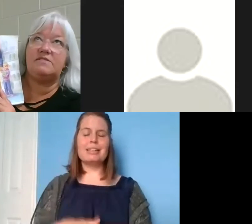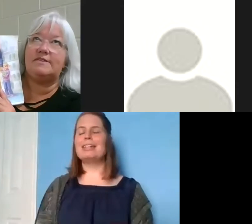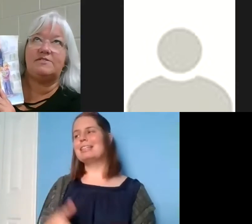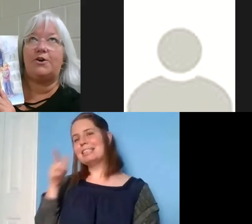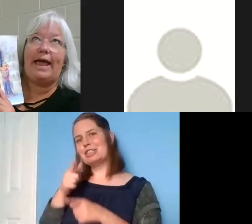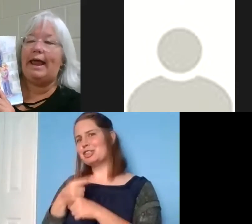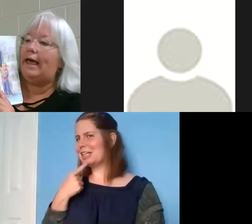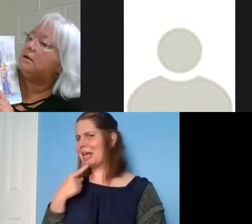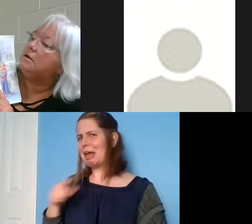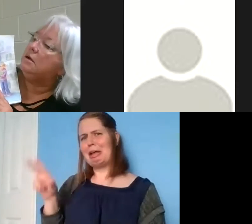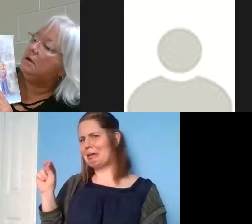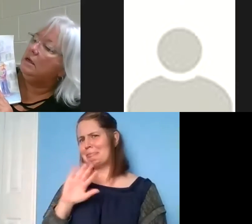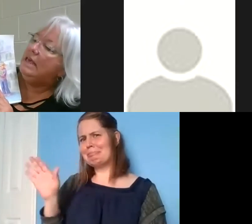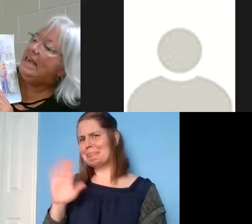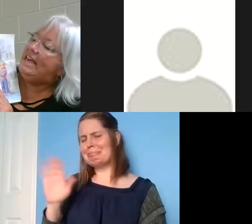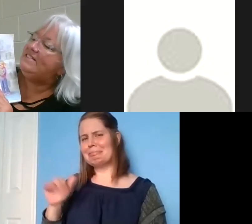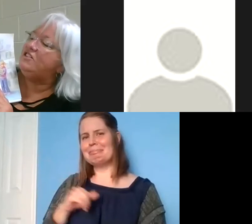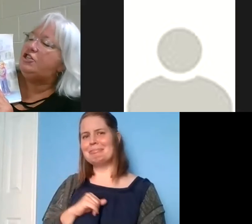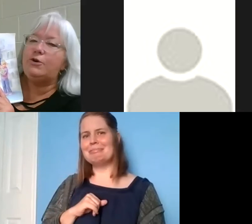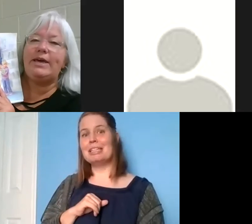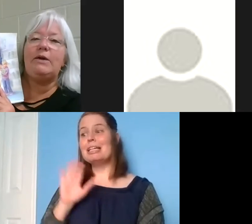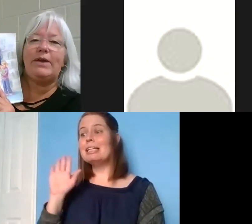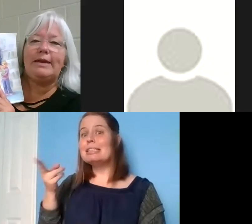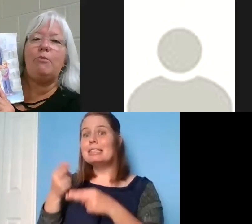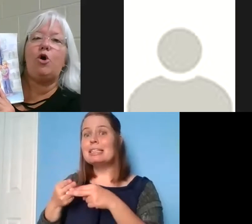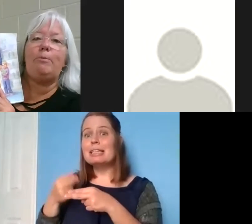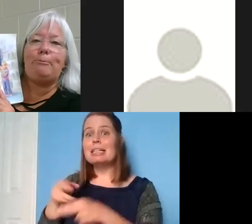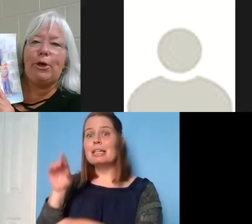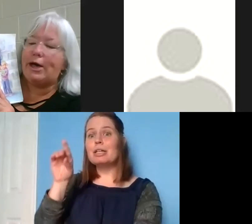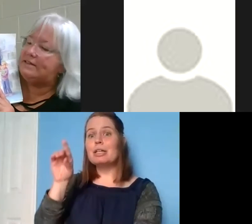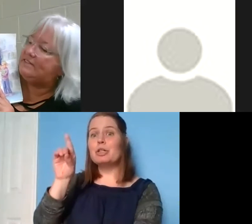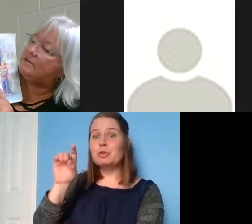said his sister Hannah. It's